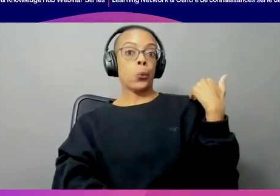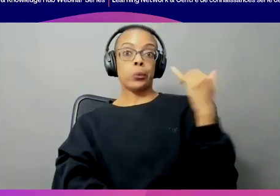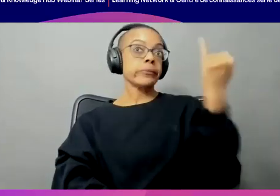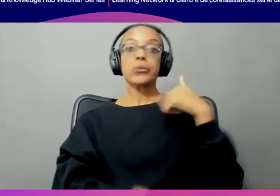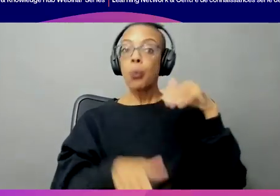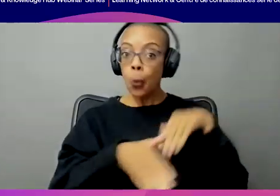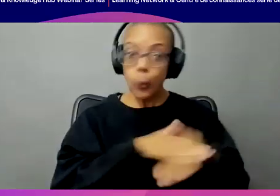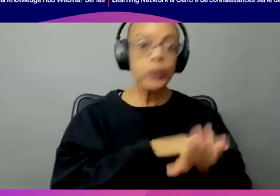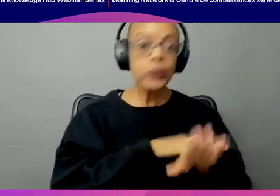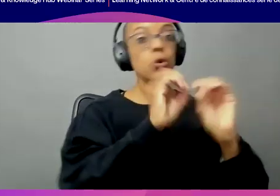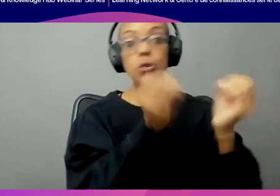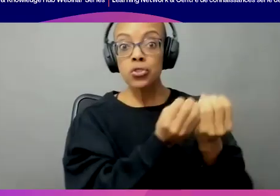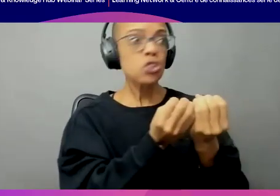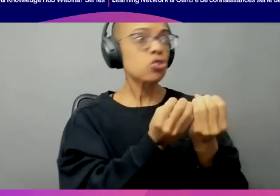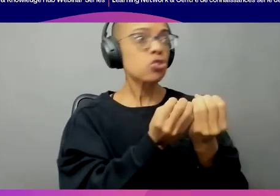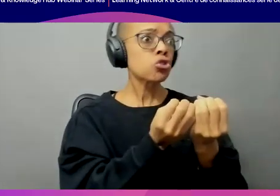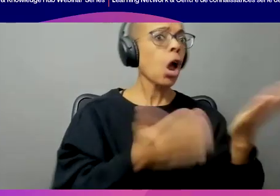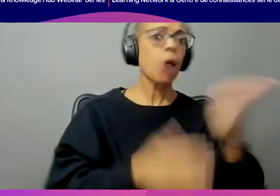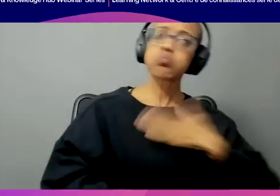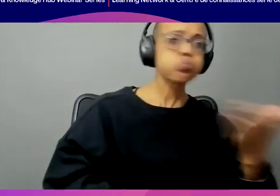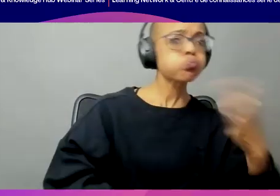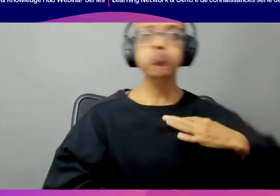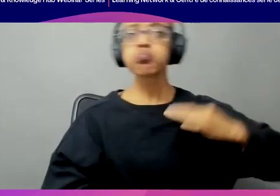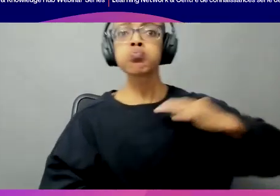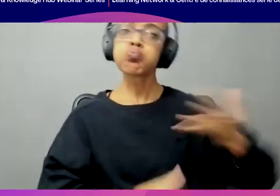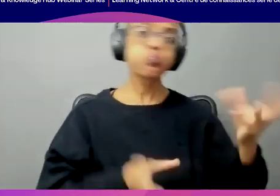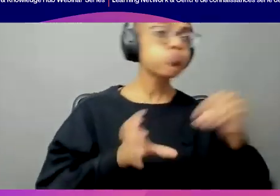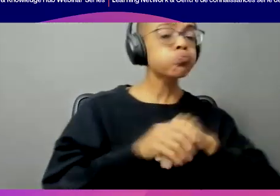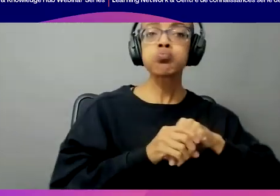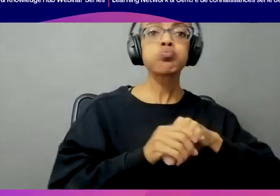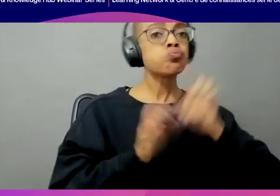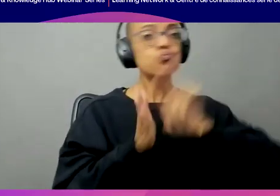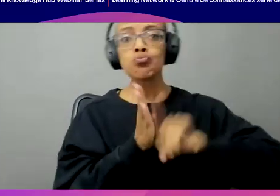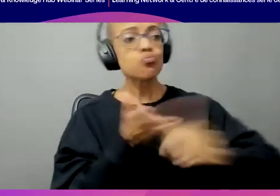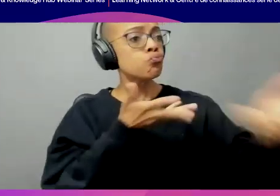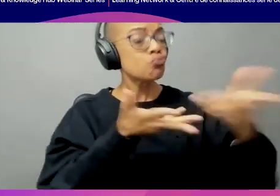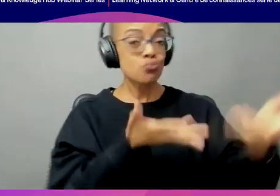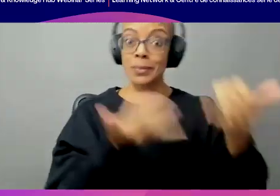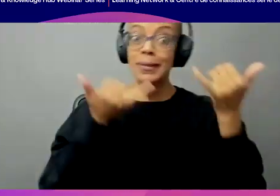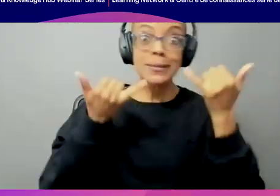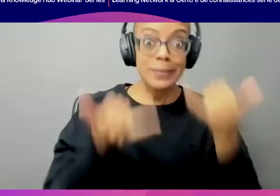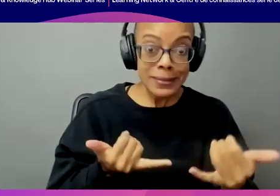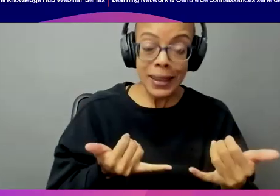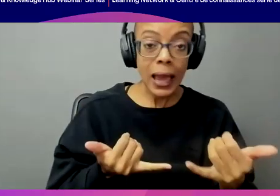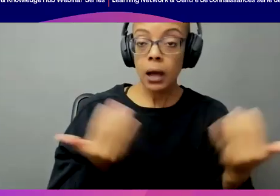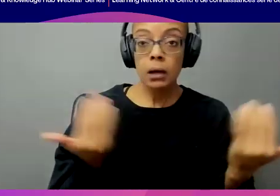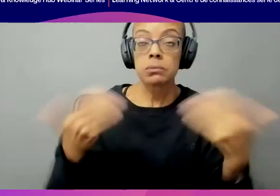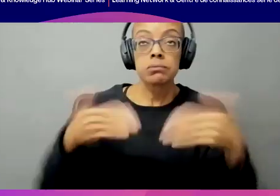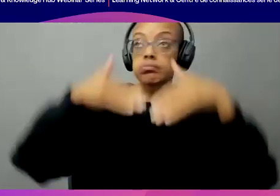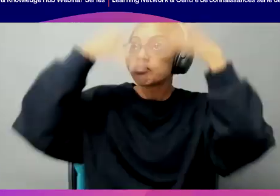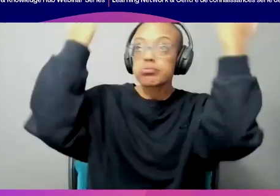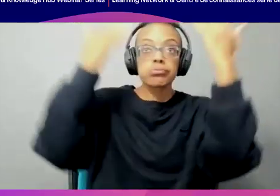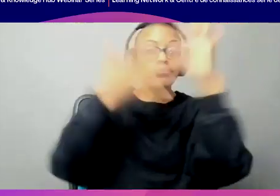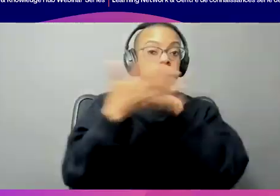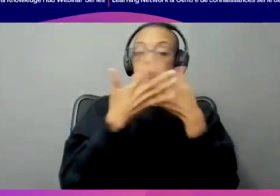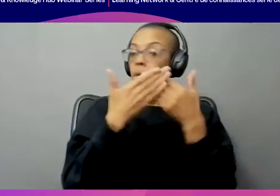community-based organization and they'd be happy to volunteer and be part of your study. And now they're all overworked and understaffed and barely have the time to